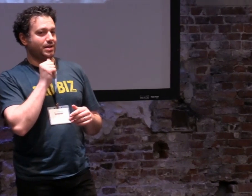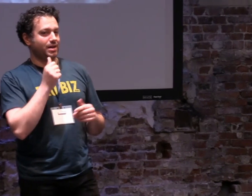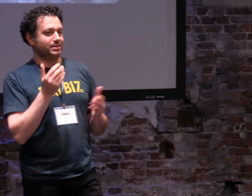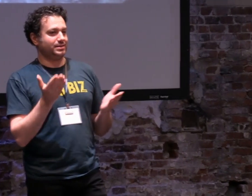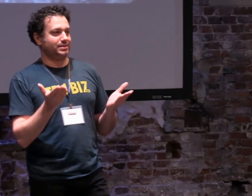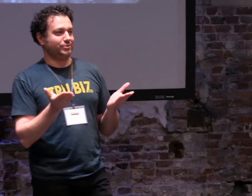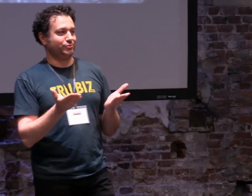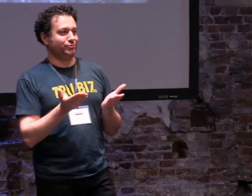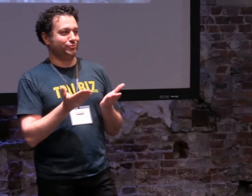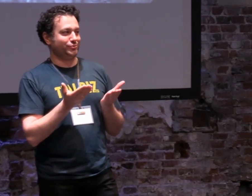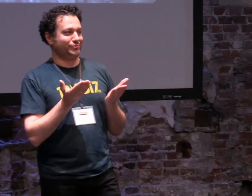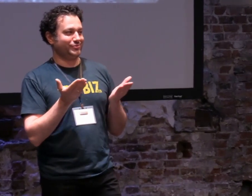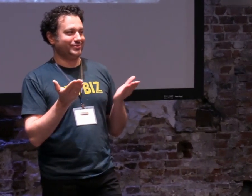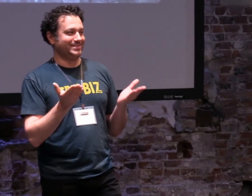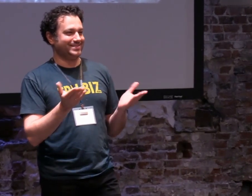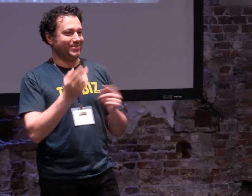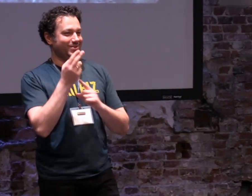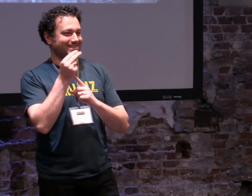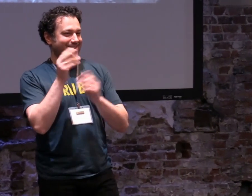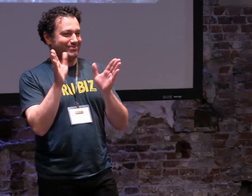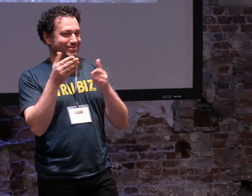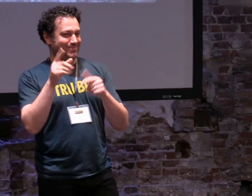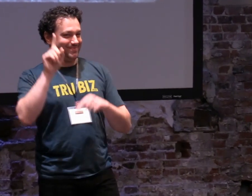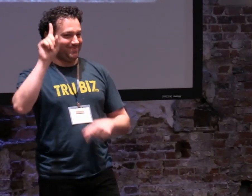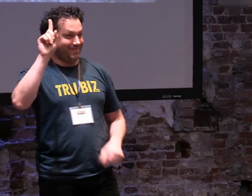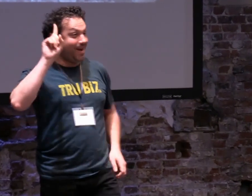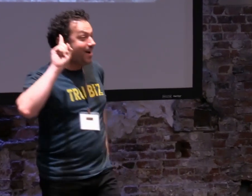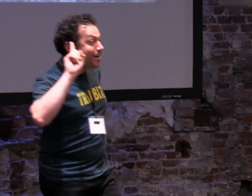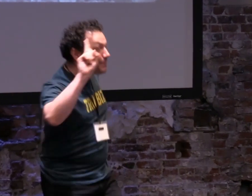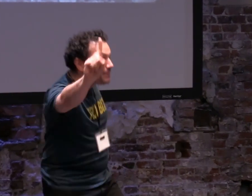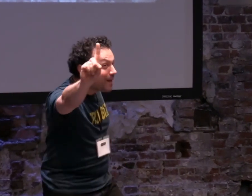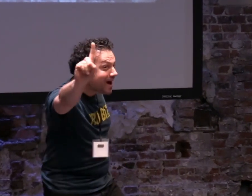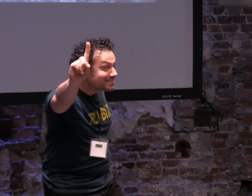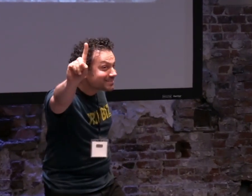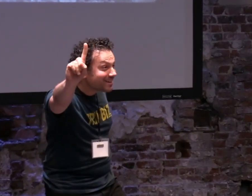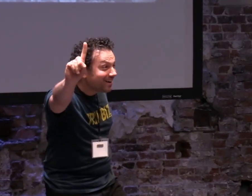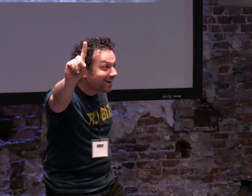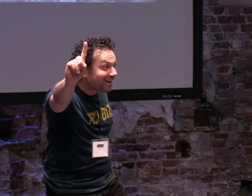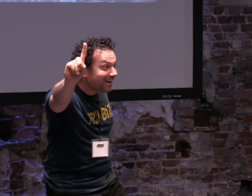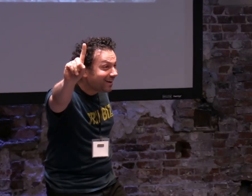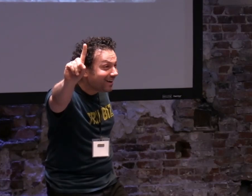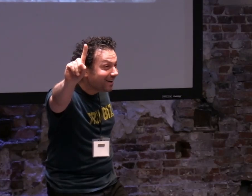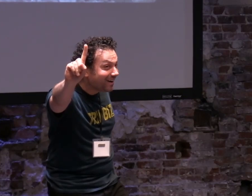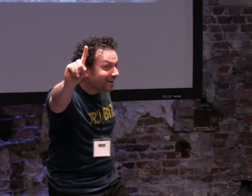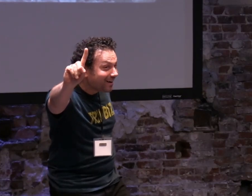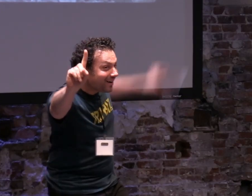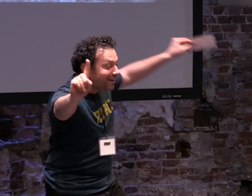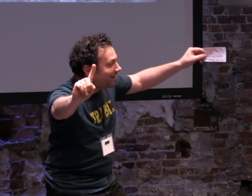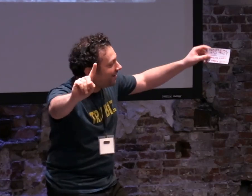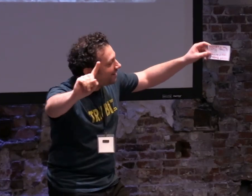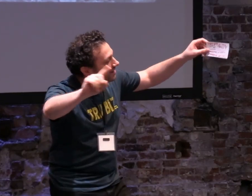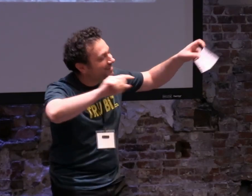And my object is not here. It's in the hotel room. But,